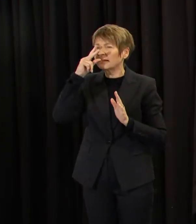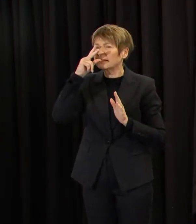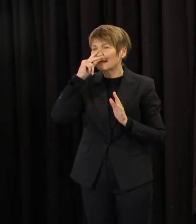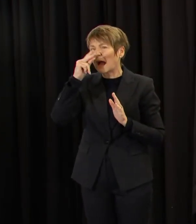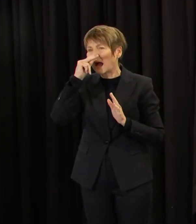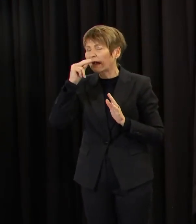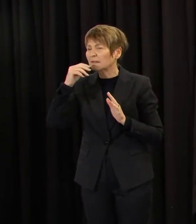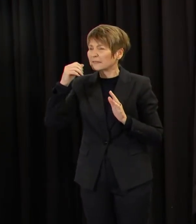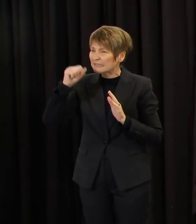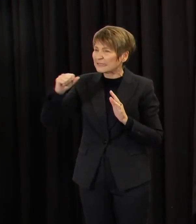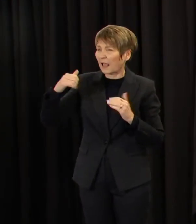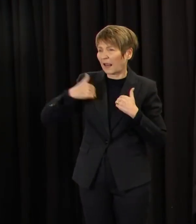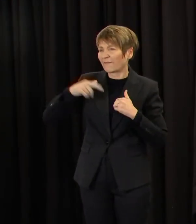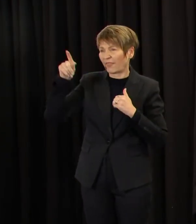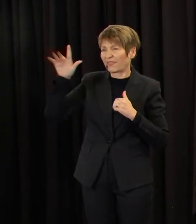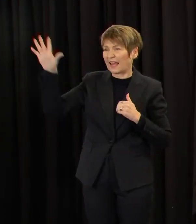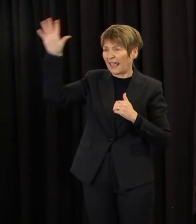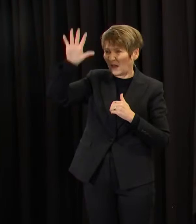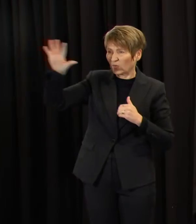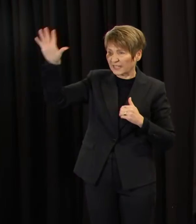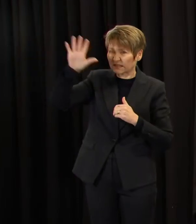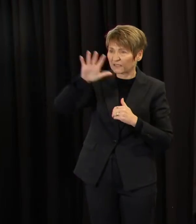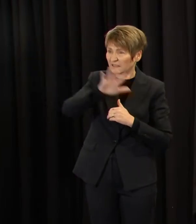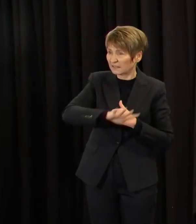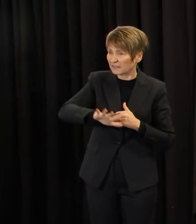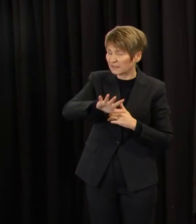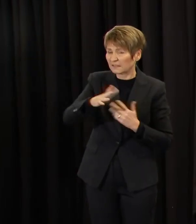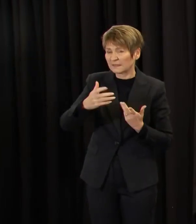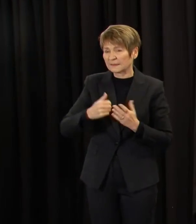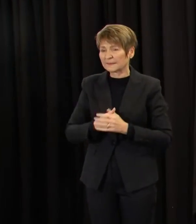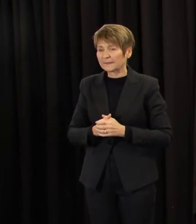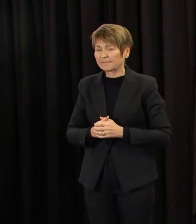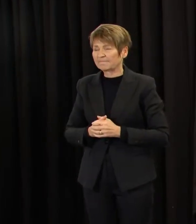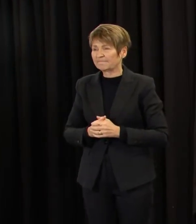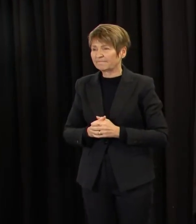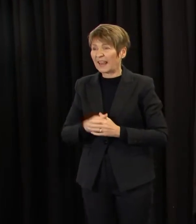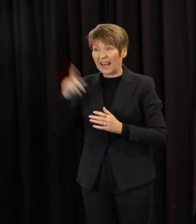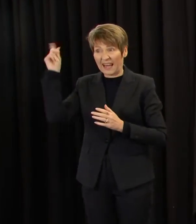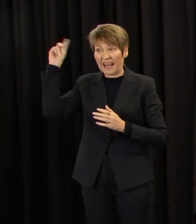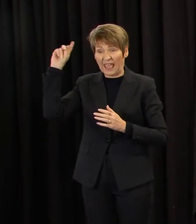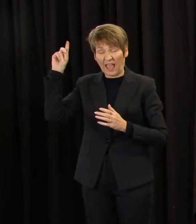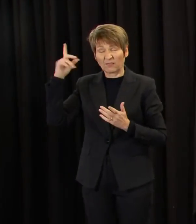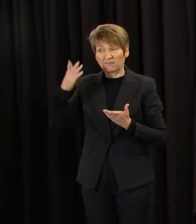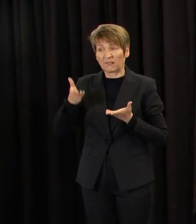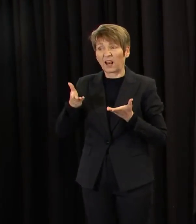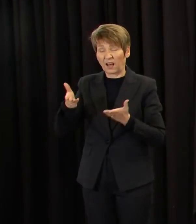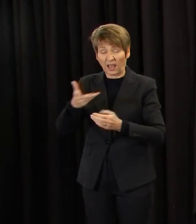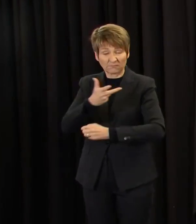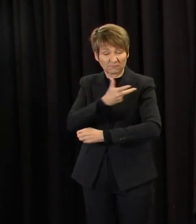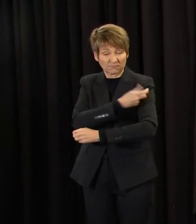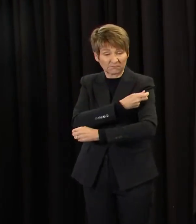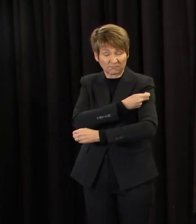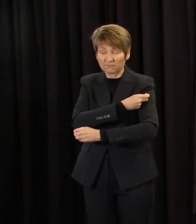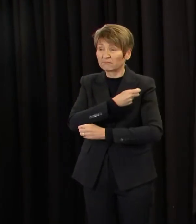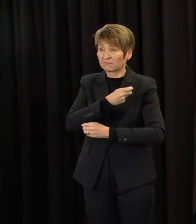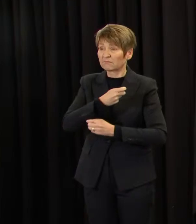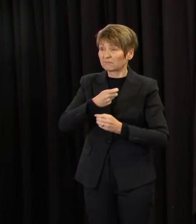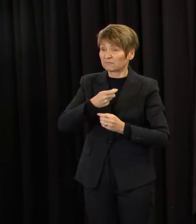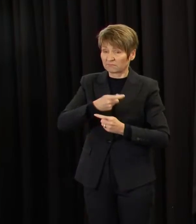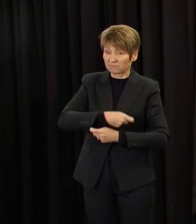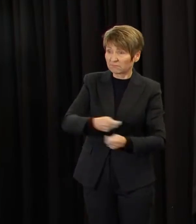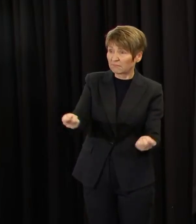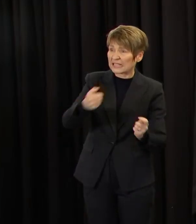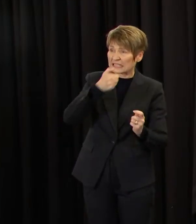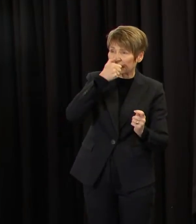Melbourne. It's only been, a week or so since we've opened up access to 16 to 39-year-olds for mainstream Pfizer vaccination. We've